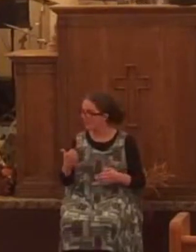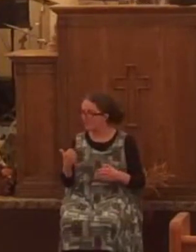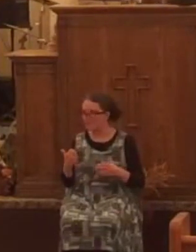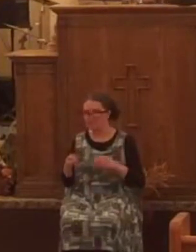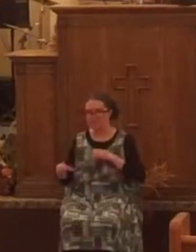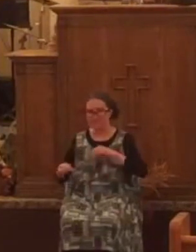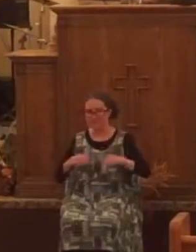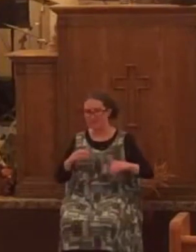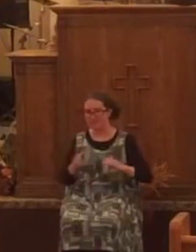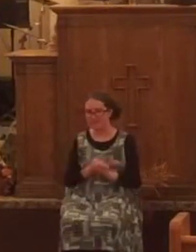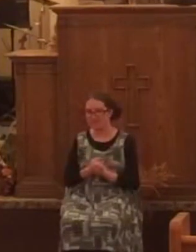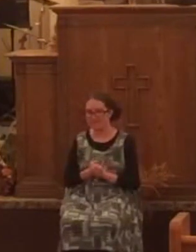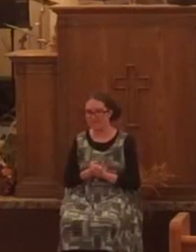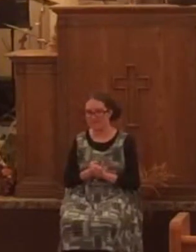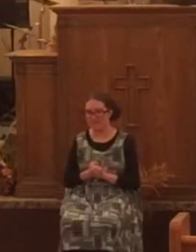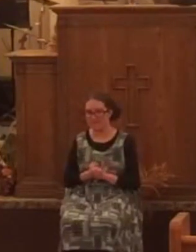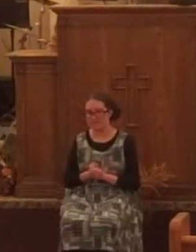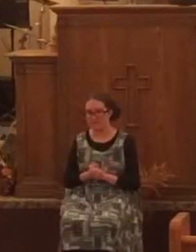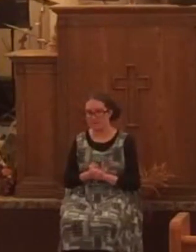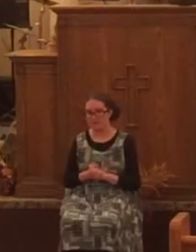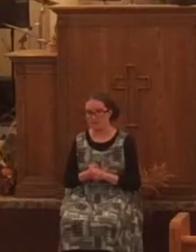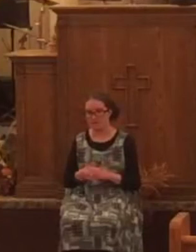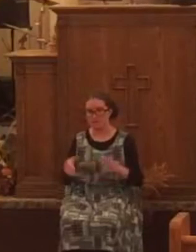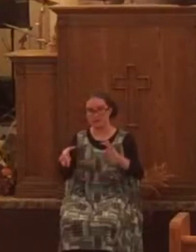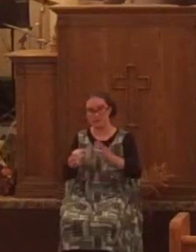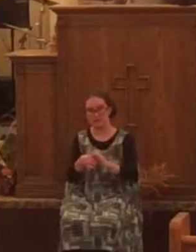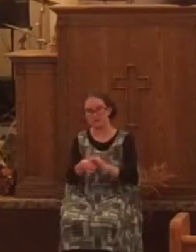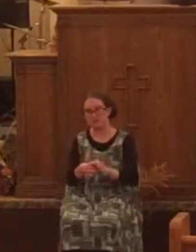young people was doing. Amen. So I just joined in